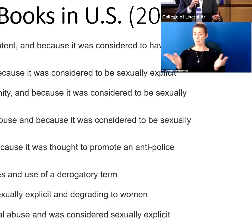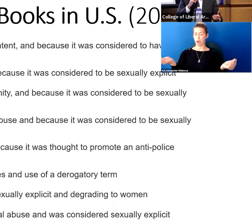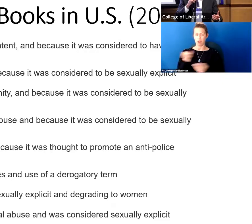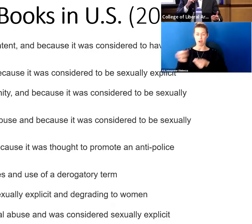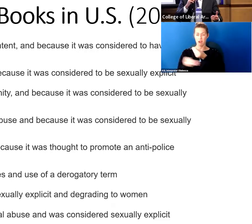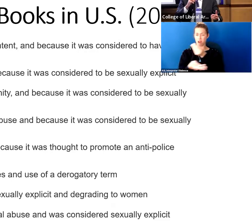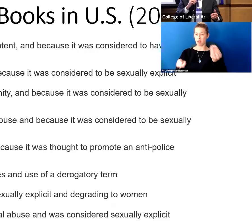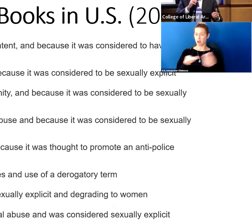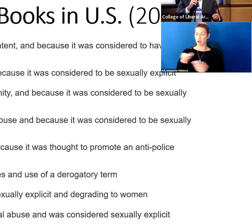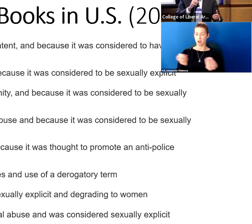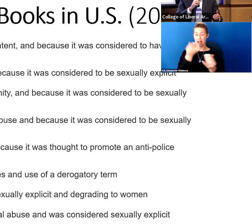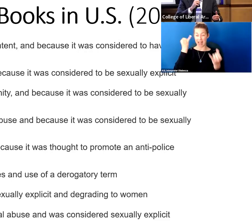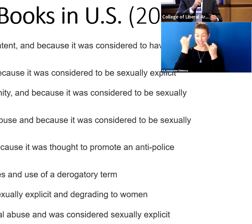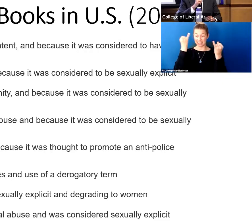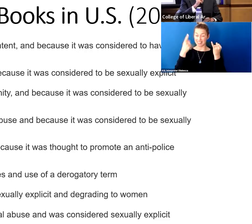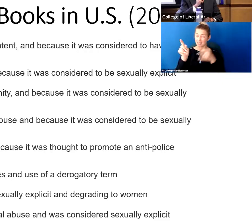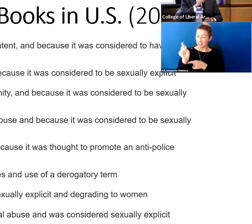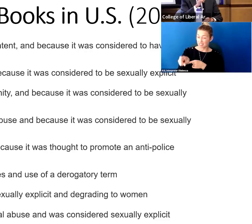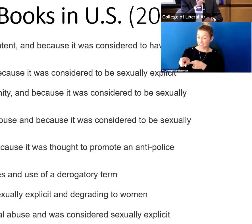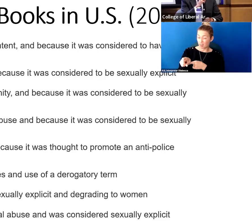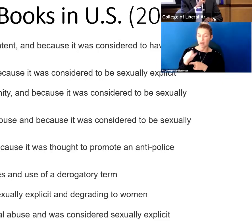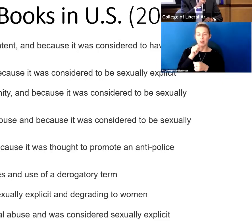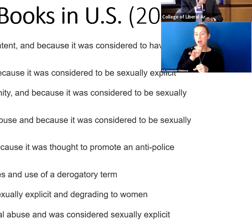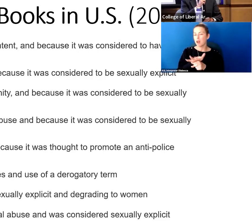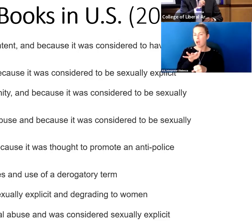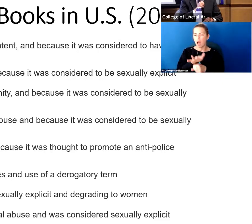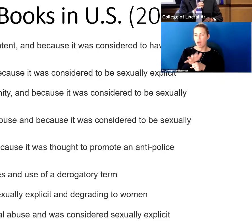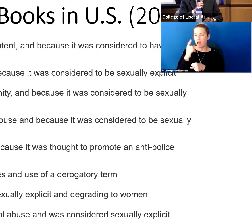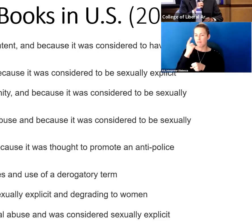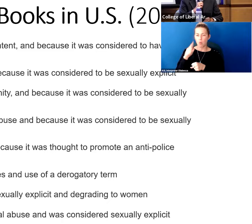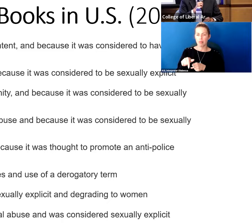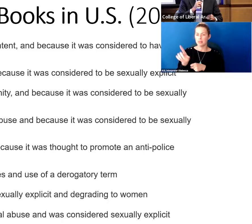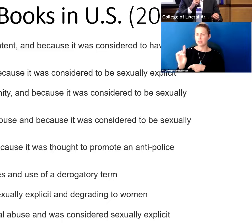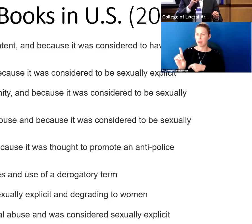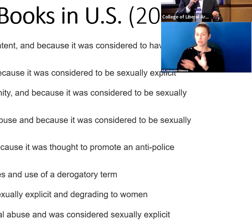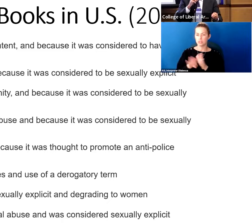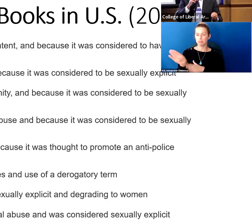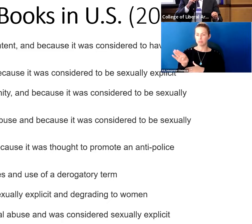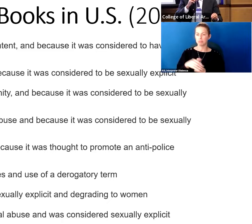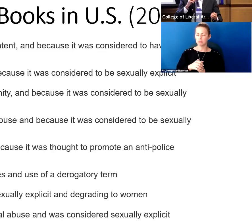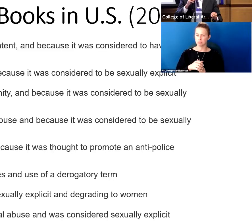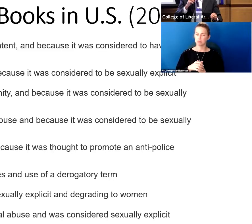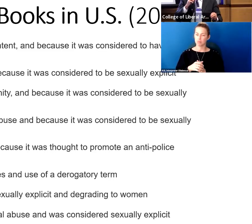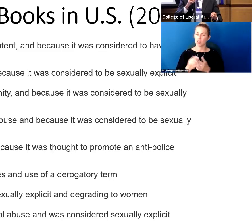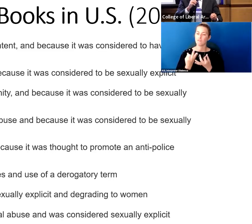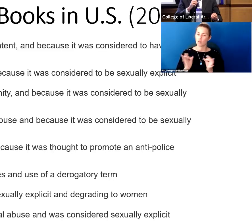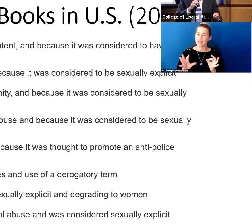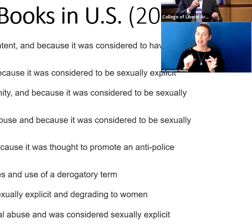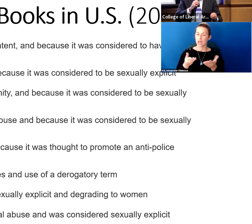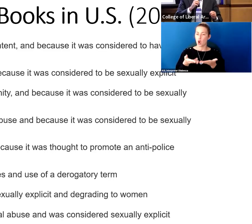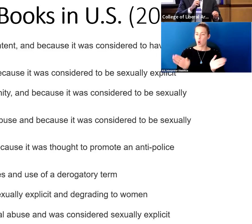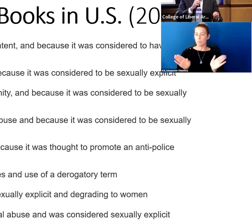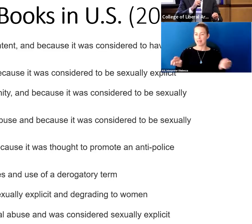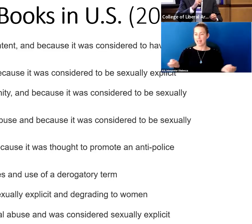is necessary, but not sufficient for our vibrant democracy. Again, the free and open exchange of